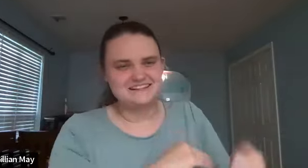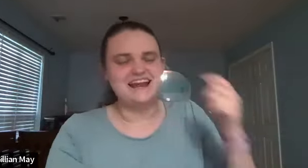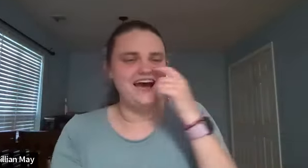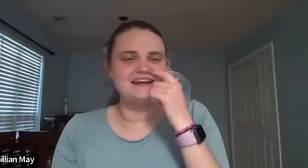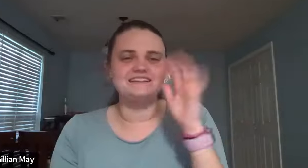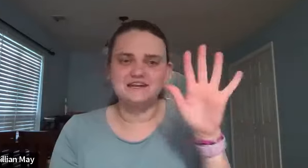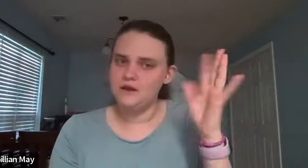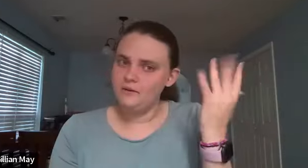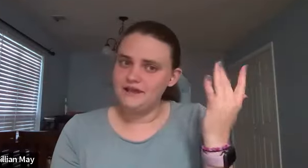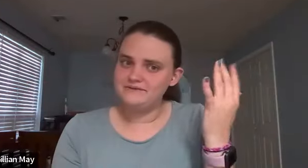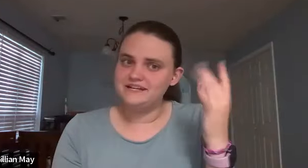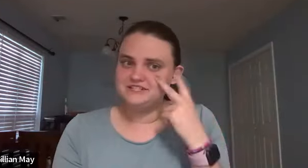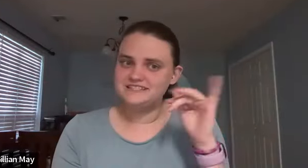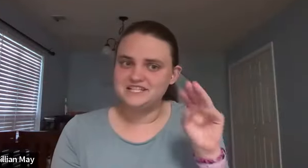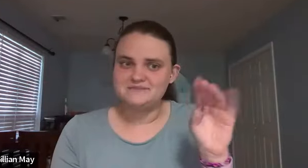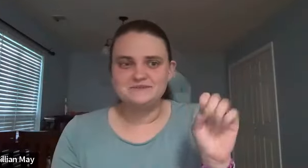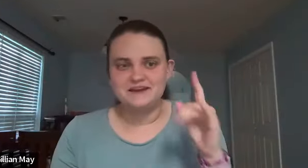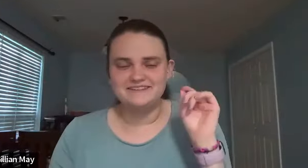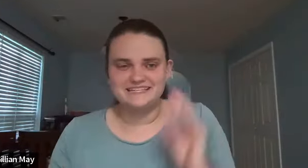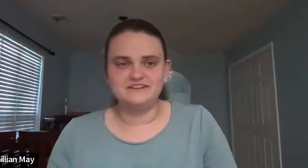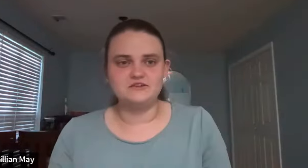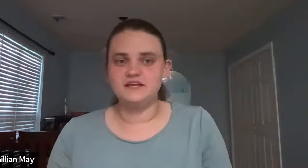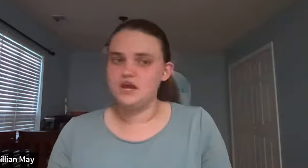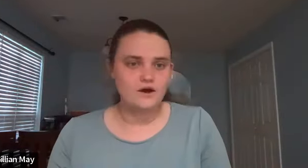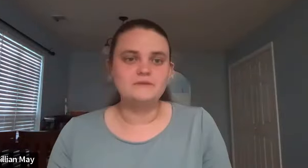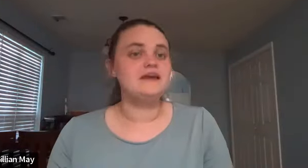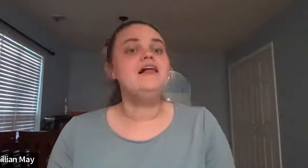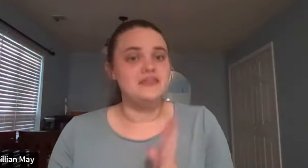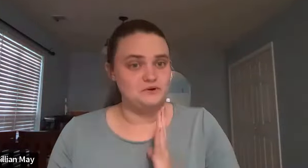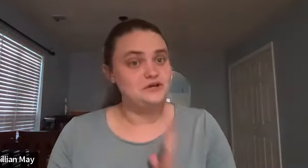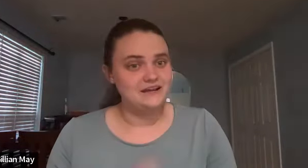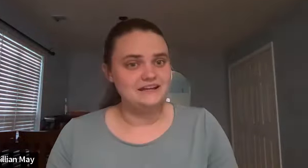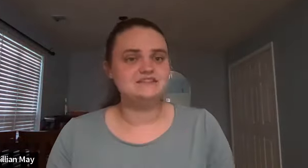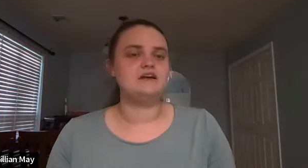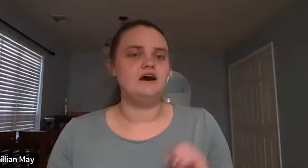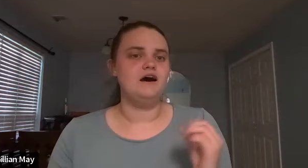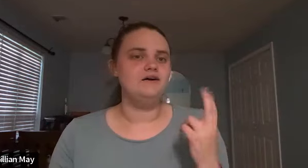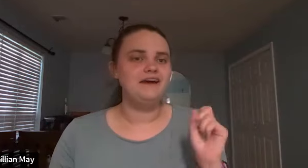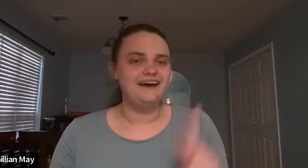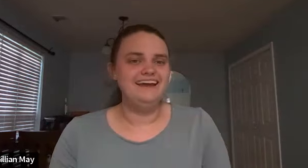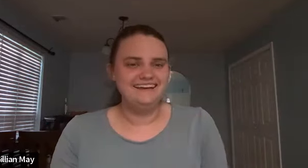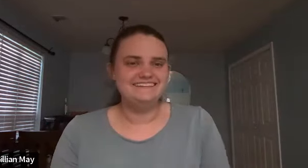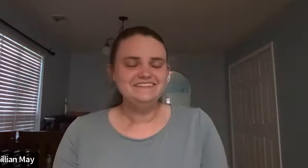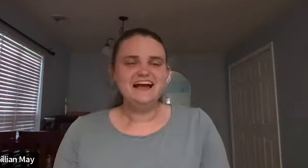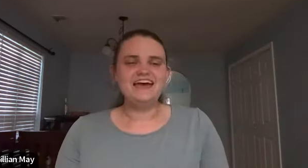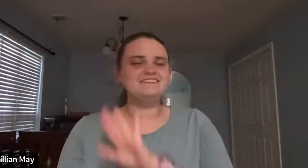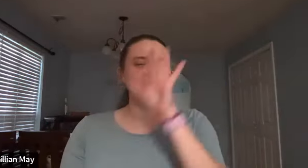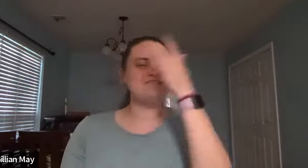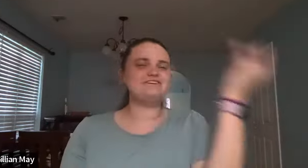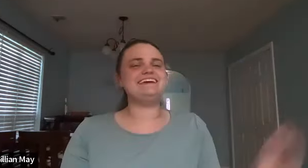and hide. And I said, wait a minute, do you see James Spann on the TV? And they're like, no. And I'm like, then we're good. And they're like, okay. And I'll never forget